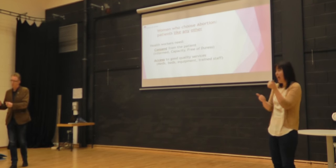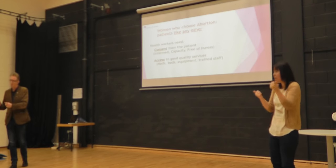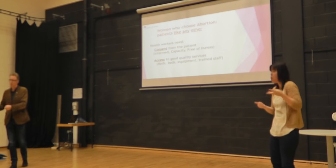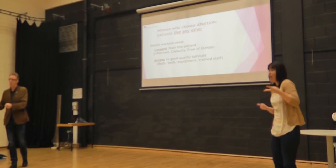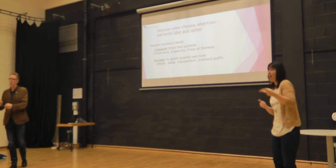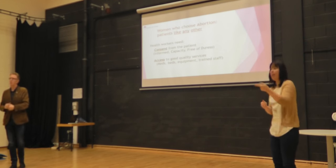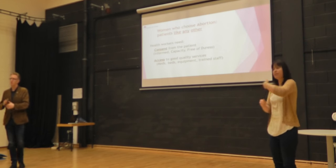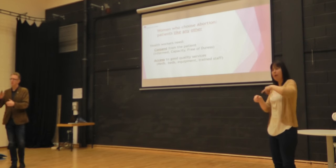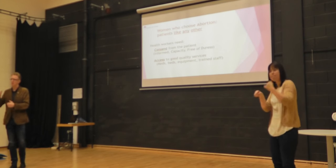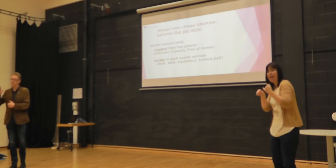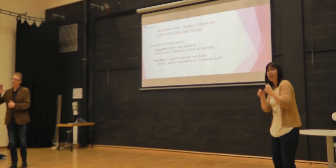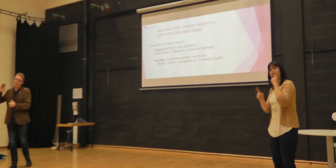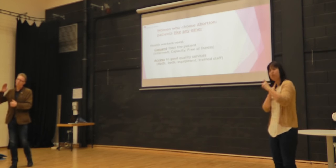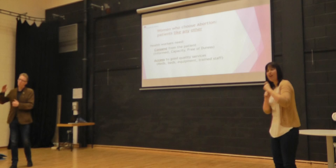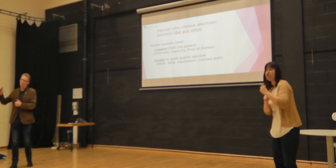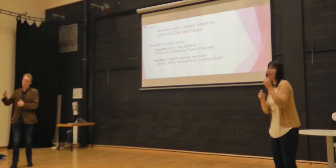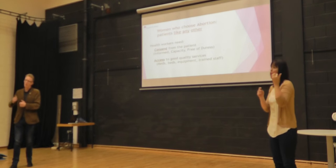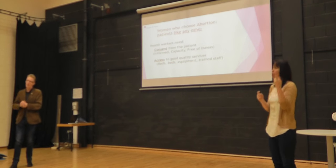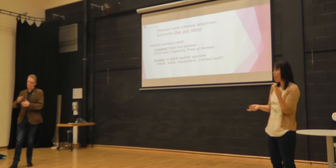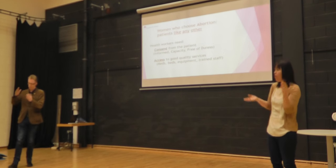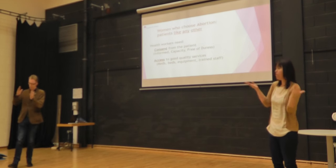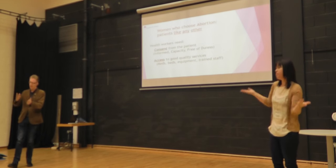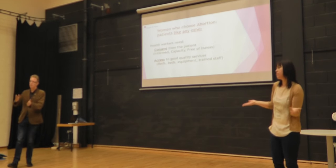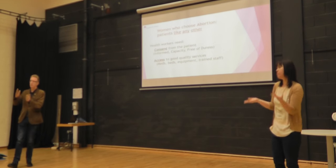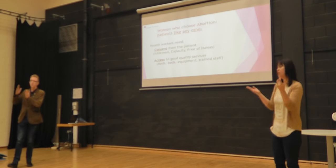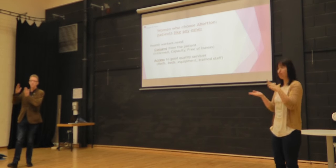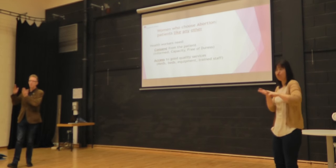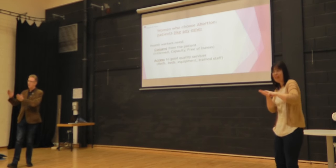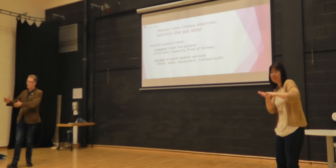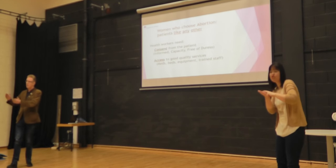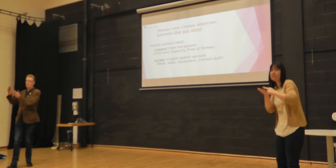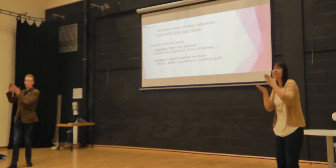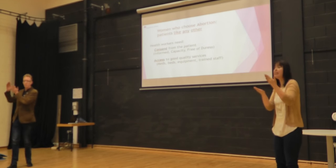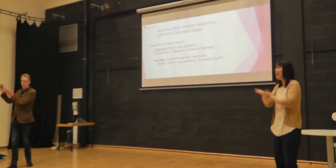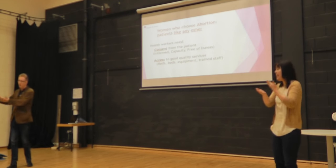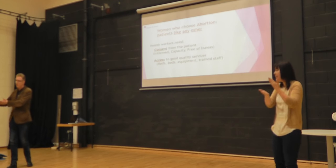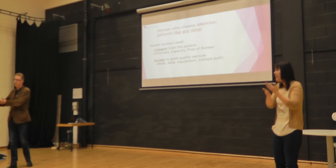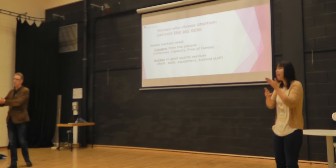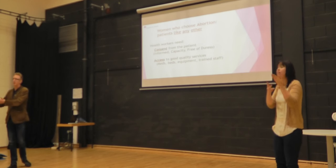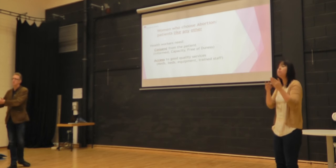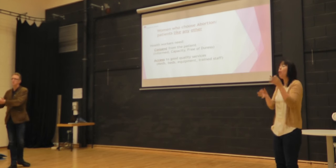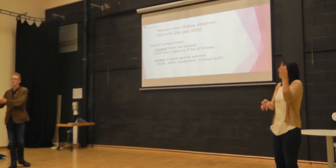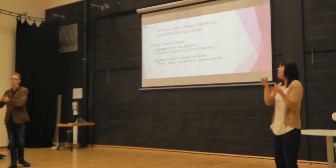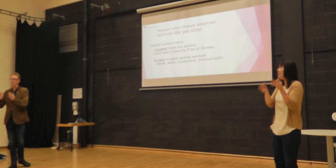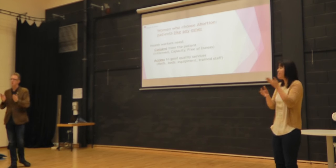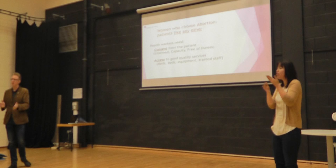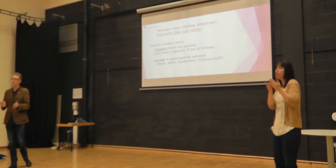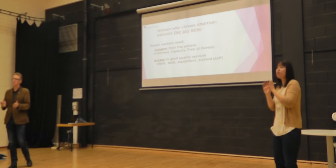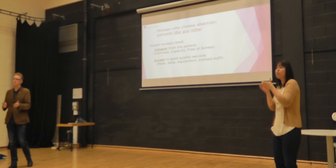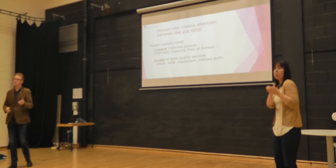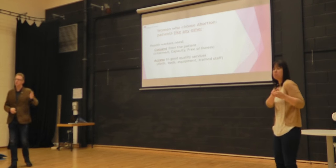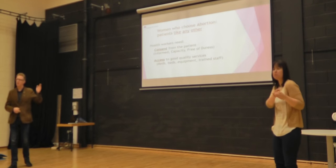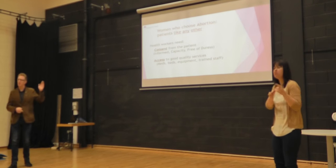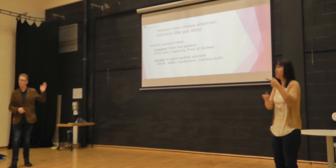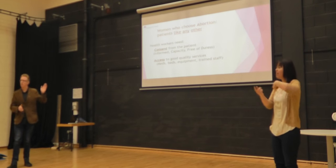or the religious legal, political classes are saying